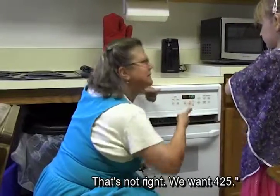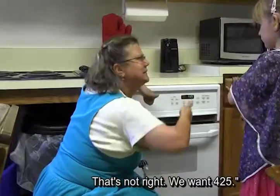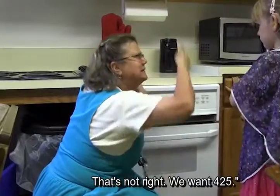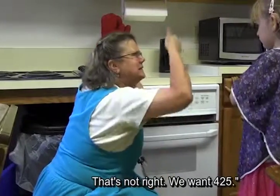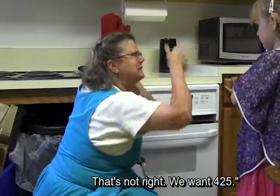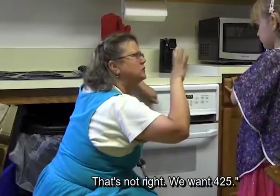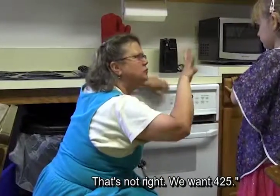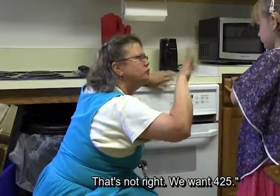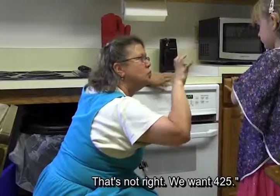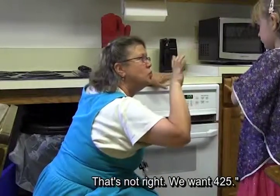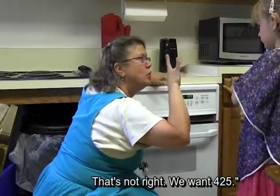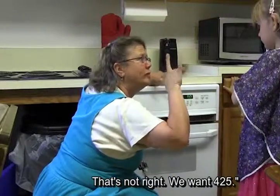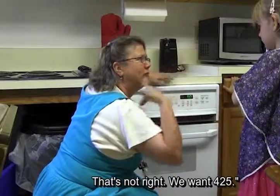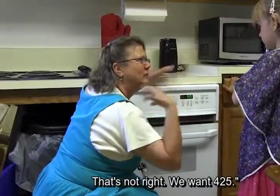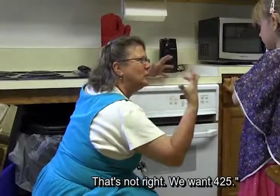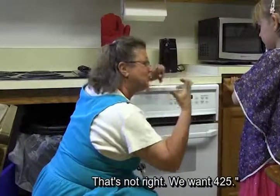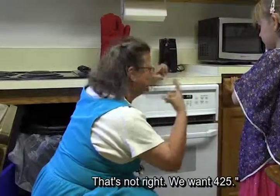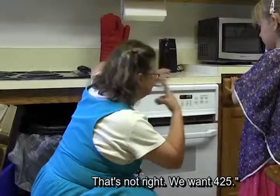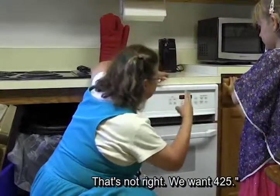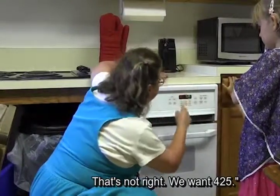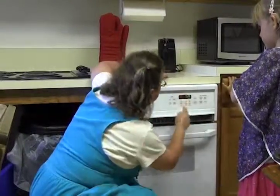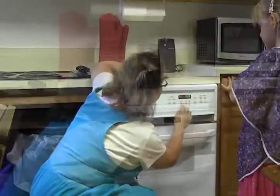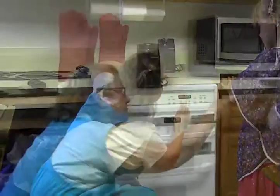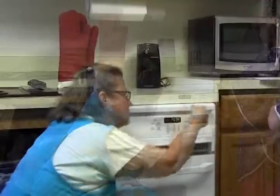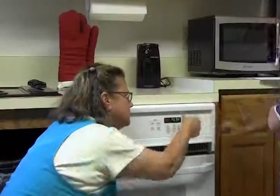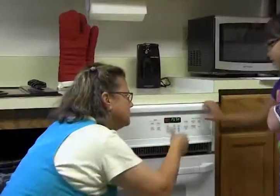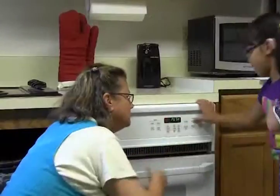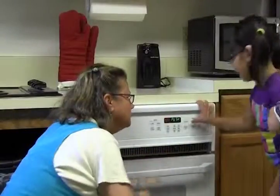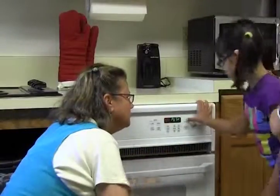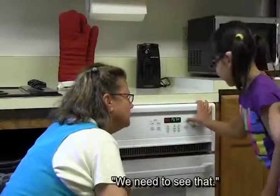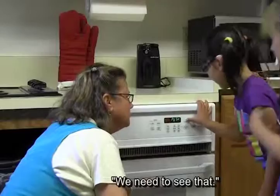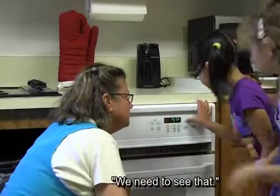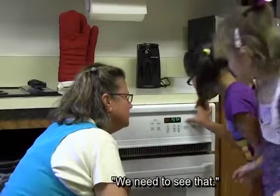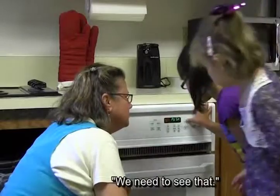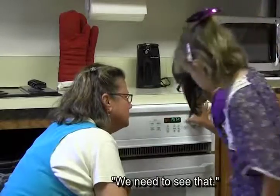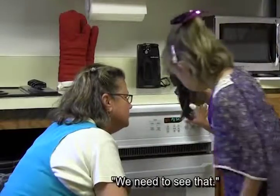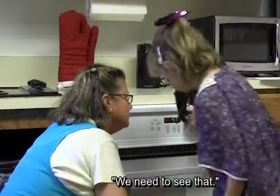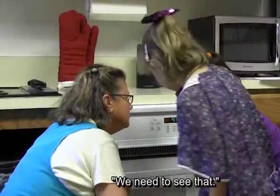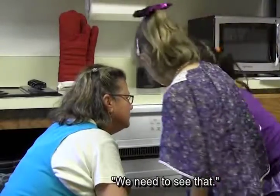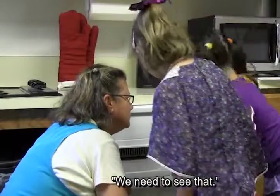We want 425. We need to see that.